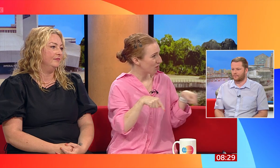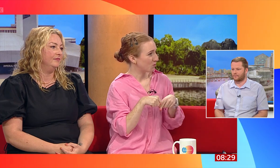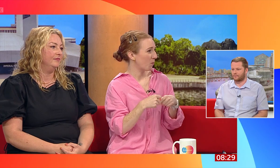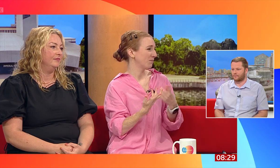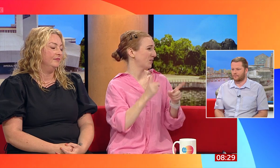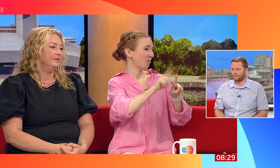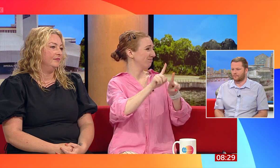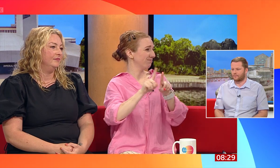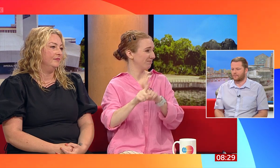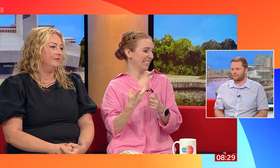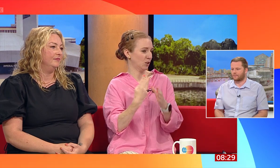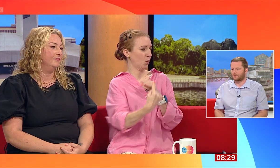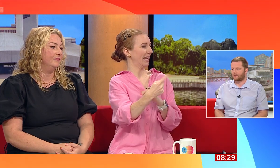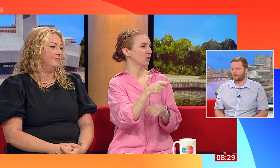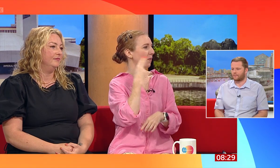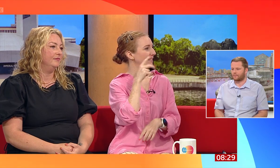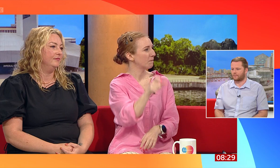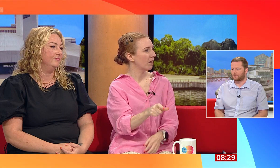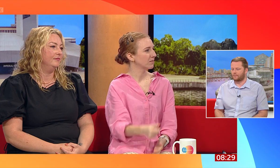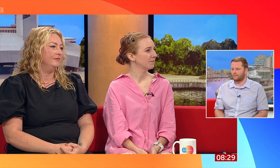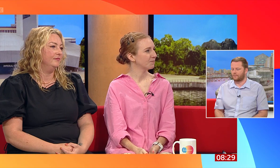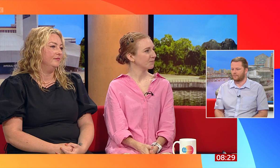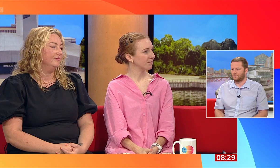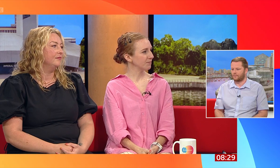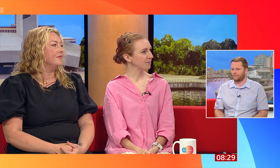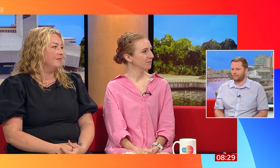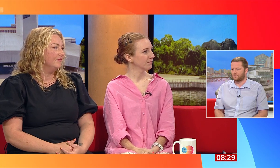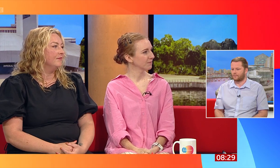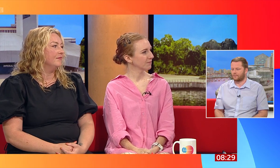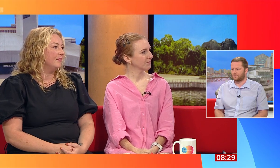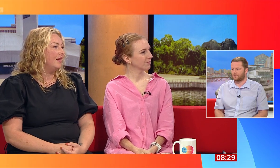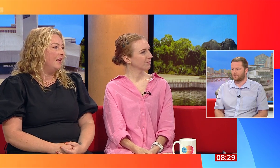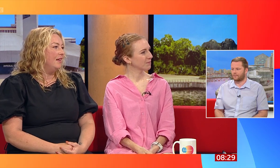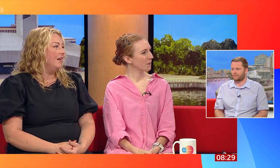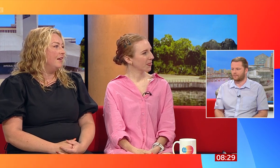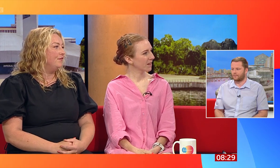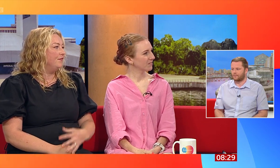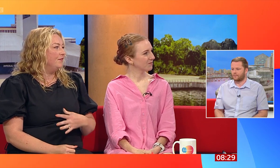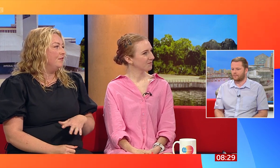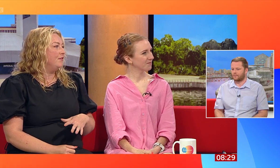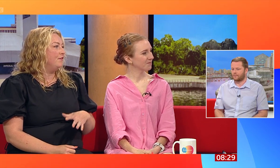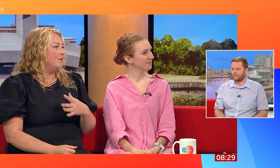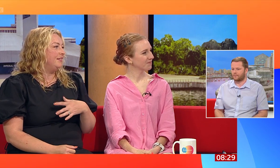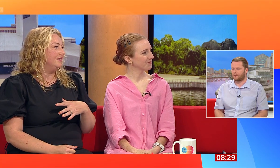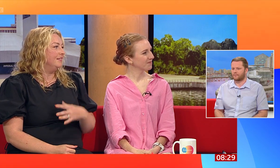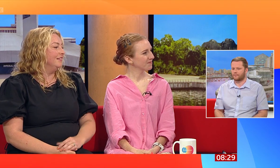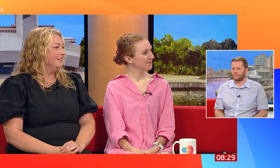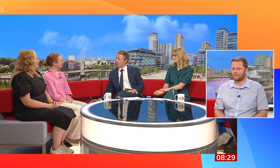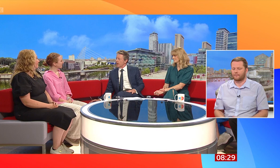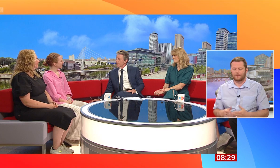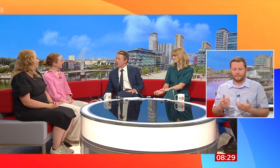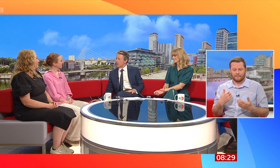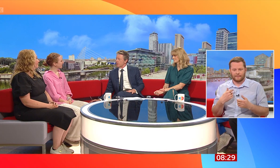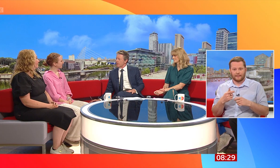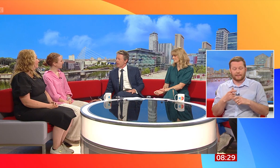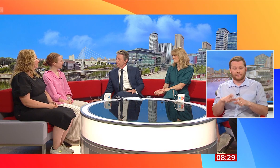of their room to call the person in. So it's depending on the deaf person as they are. Everybody's unique. Yeah, I'm still slightly reeling